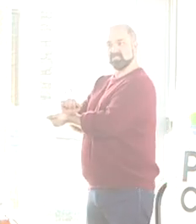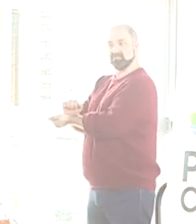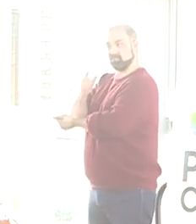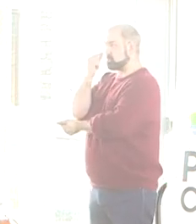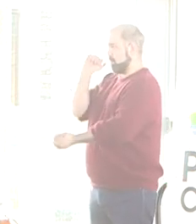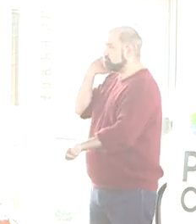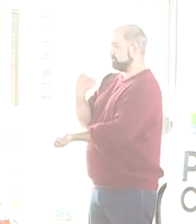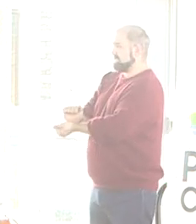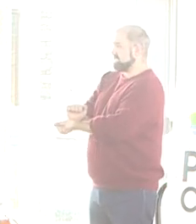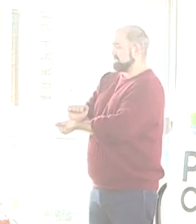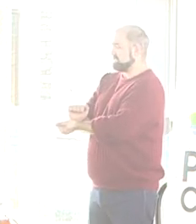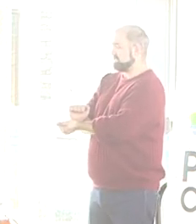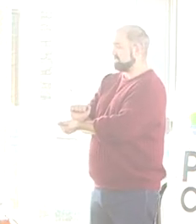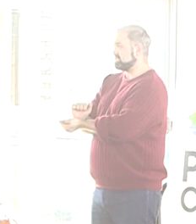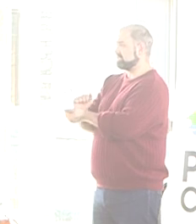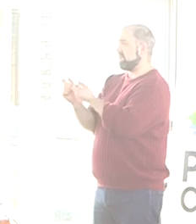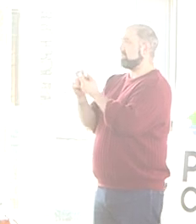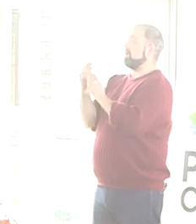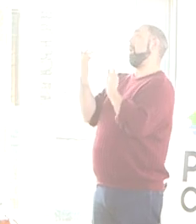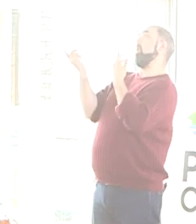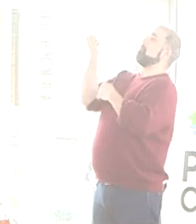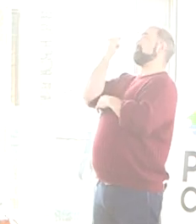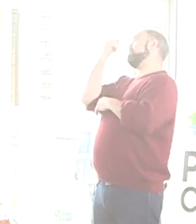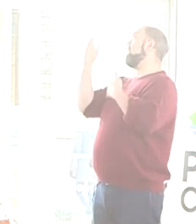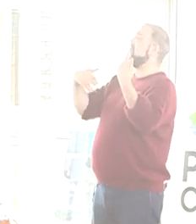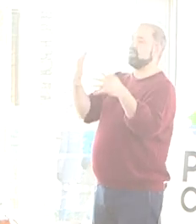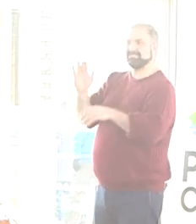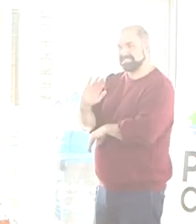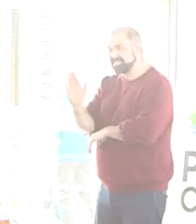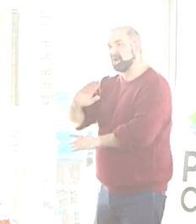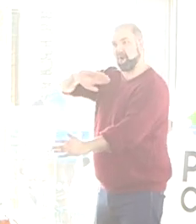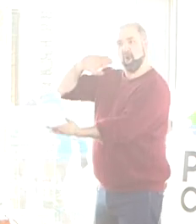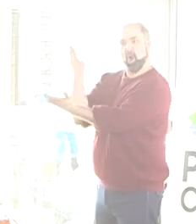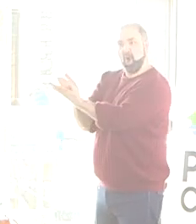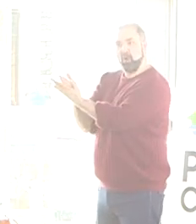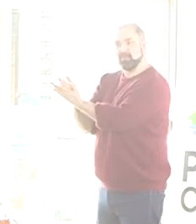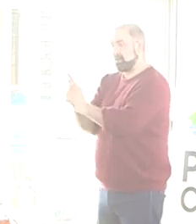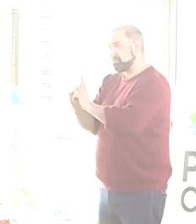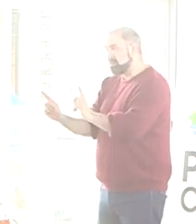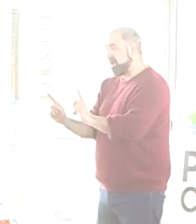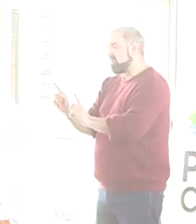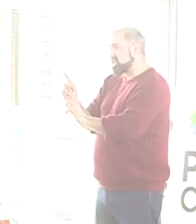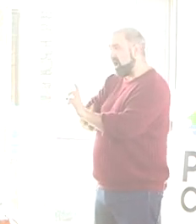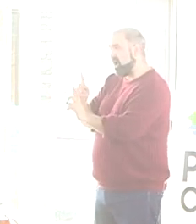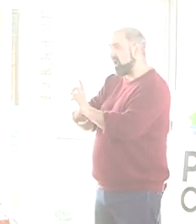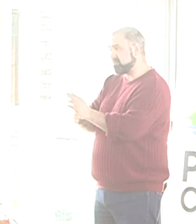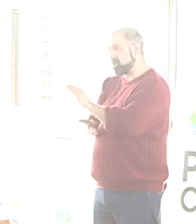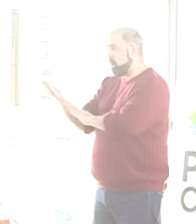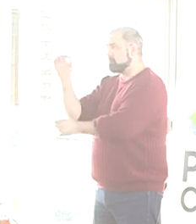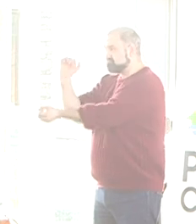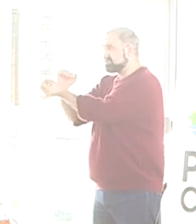an abstract thing. People were going to prison at the time for young offenders